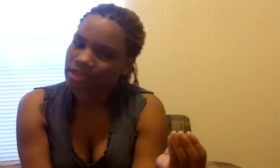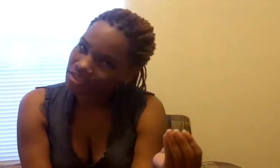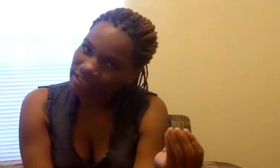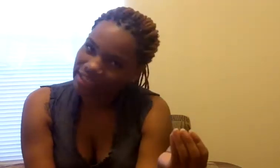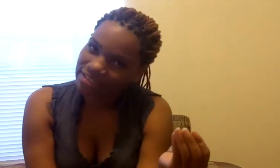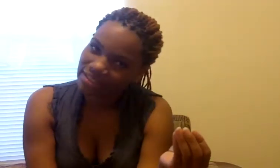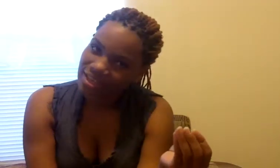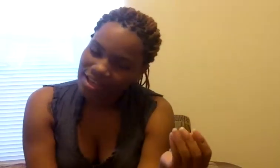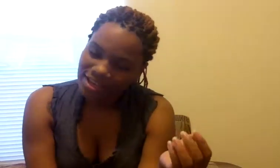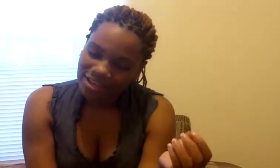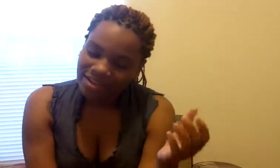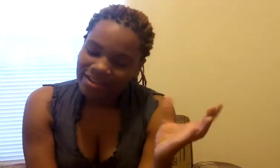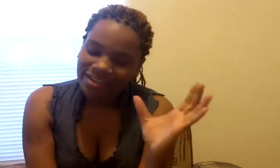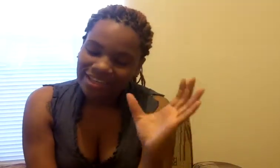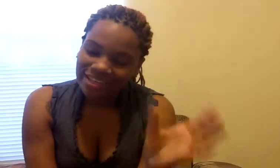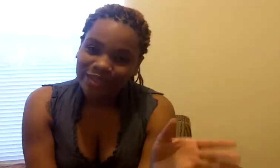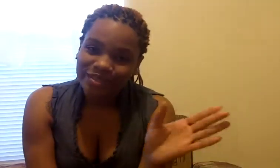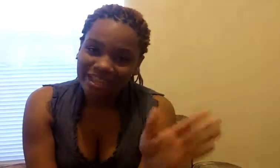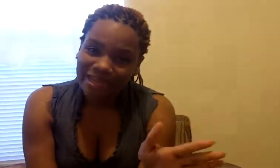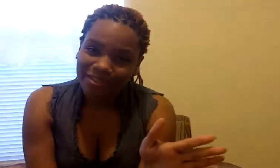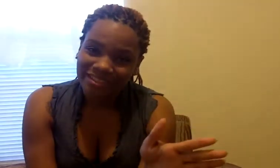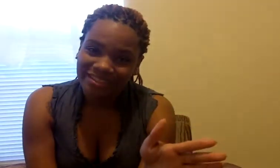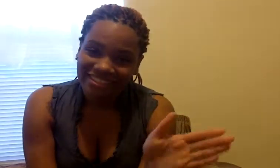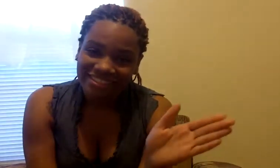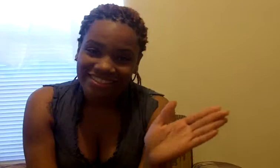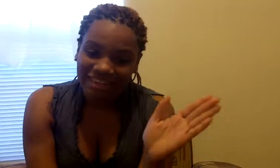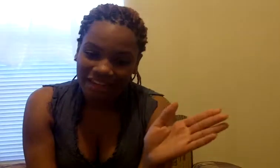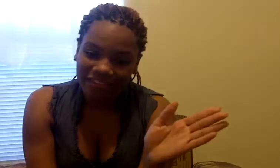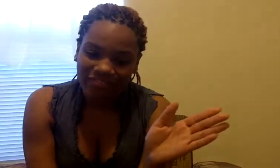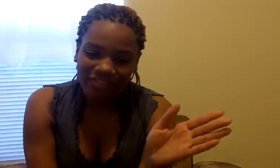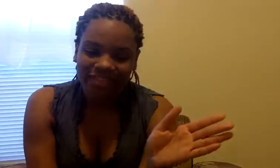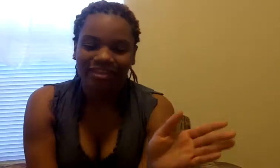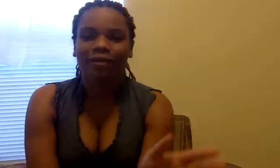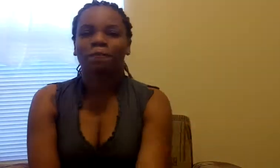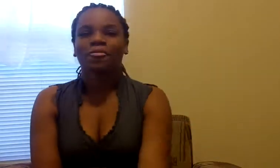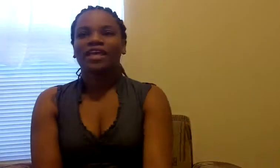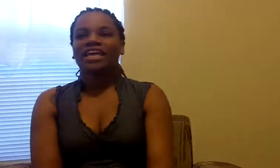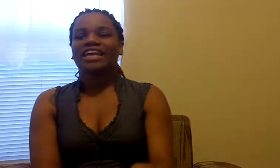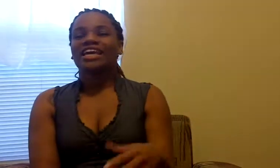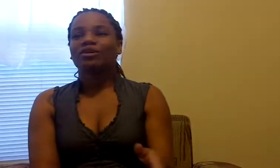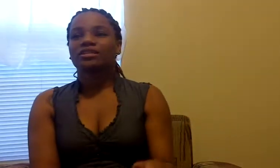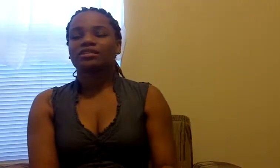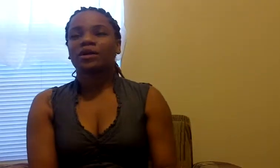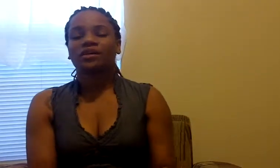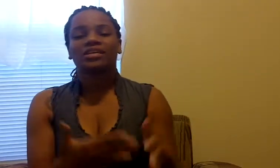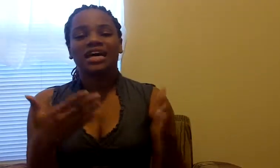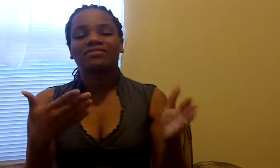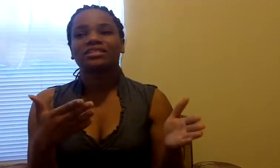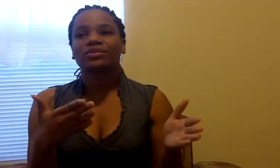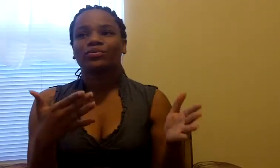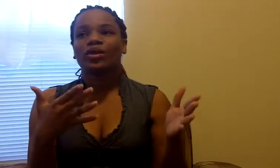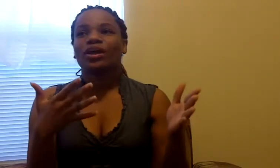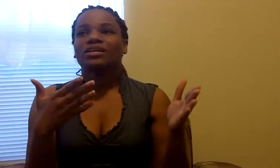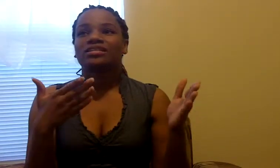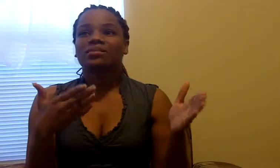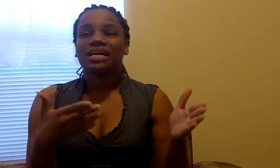history class. Closed captioning is life. Like, it helps the interpreter, because obviously